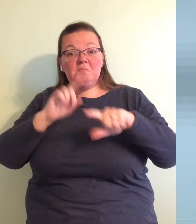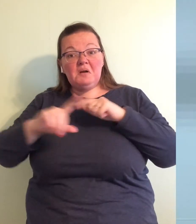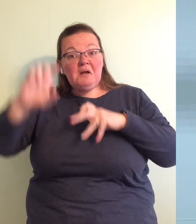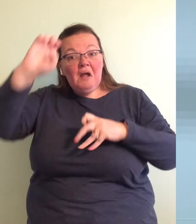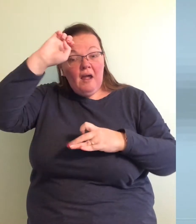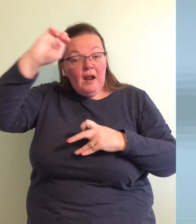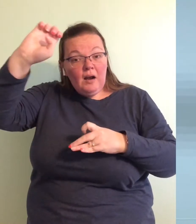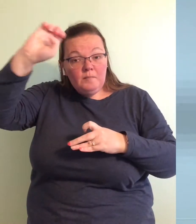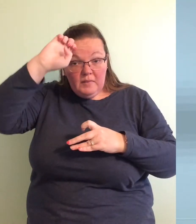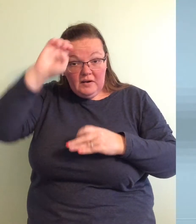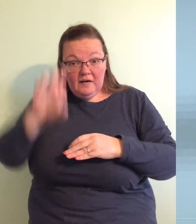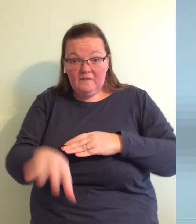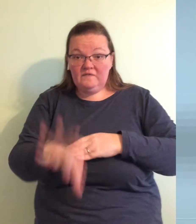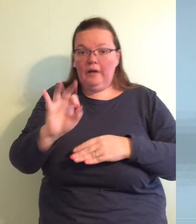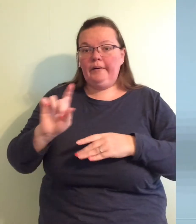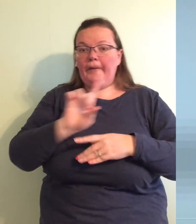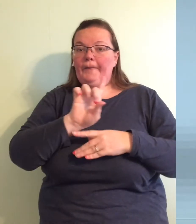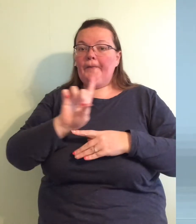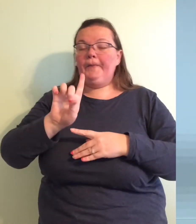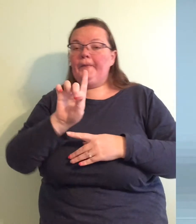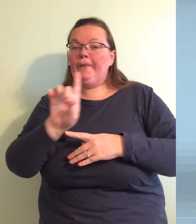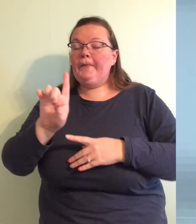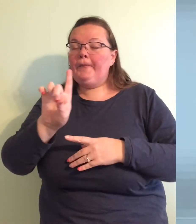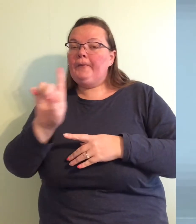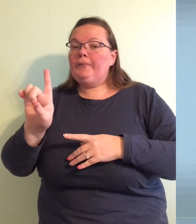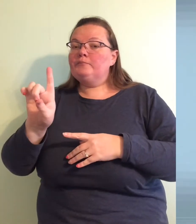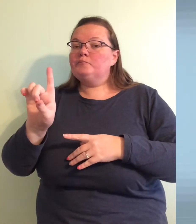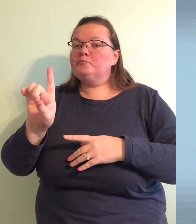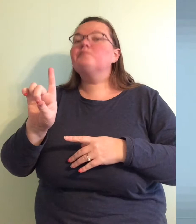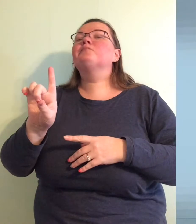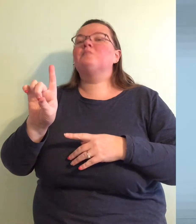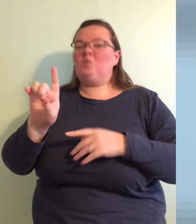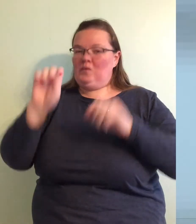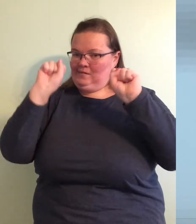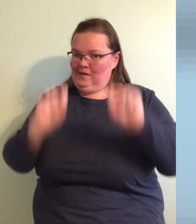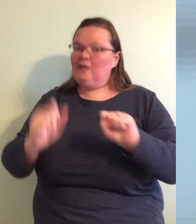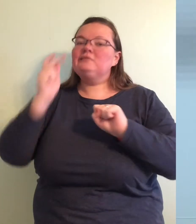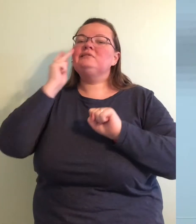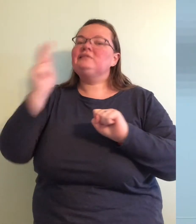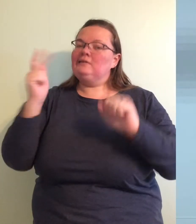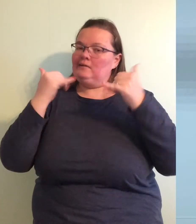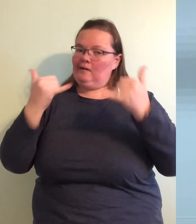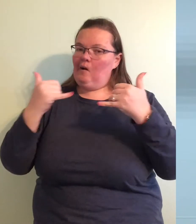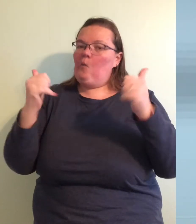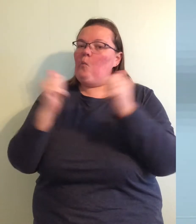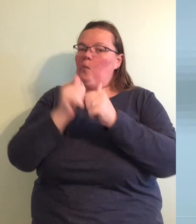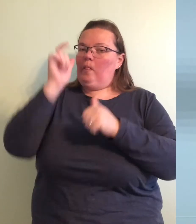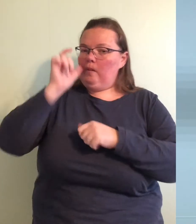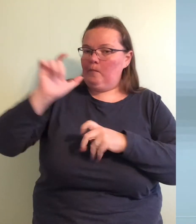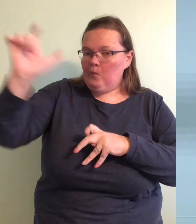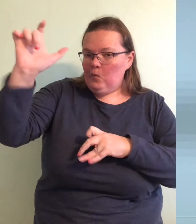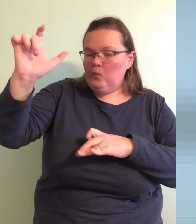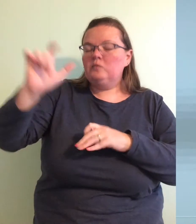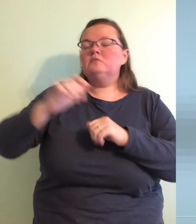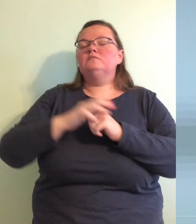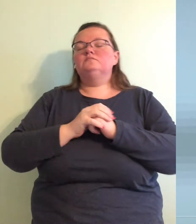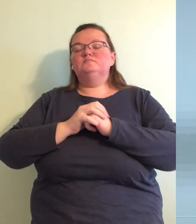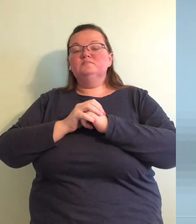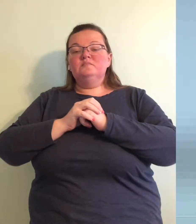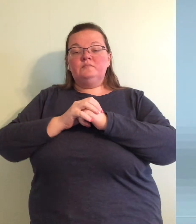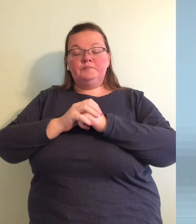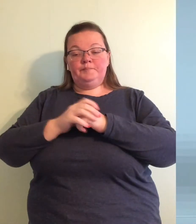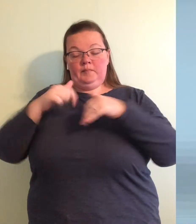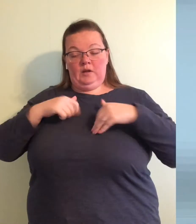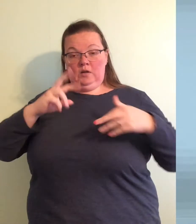never have found his way if the moon hadn't come out by the time he got to the other river. You remember he had seen, when they were